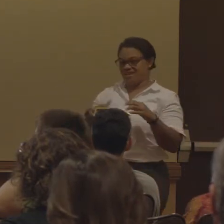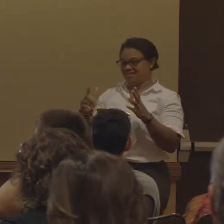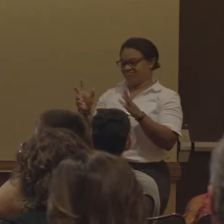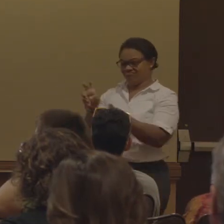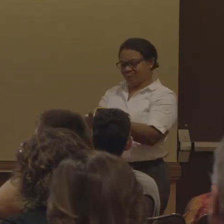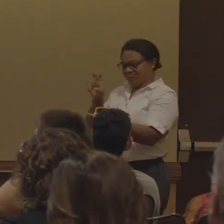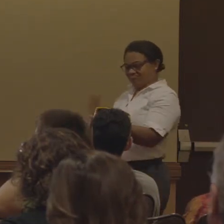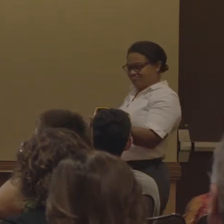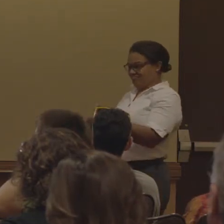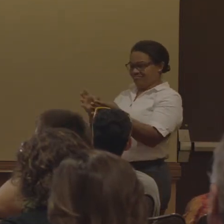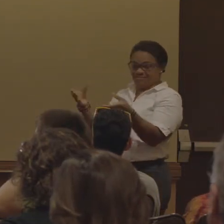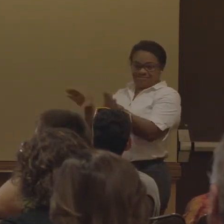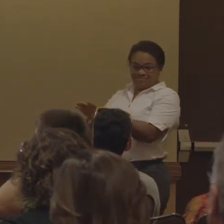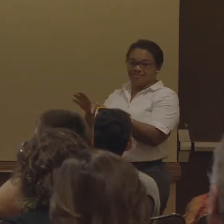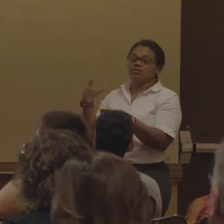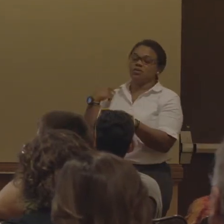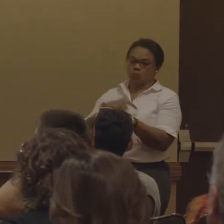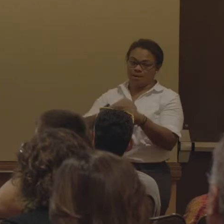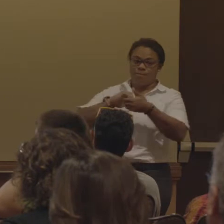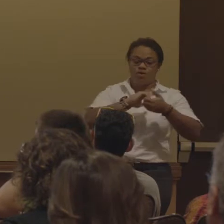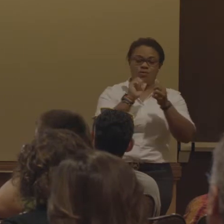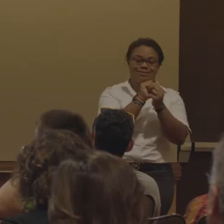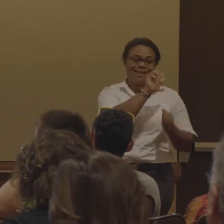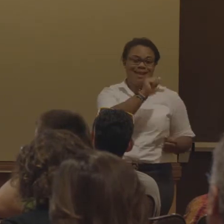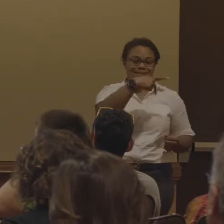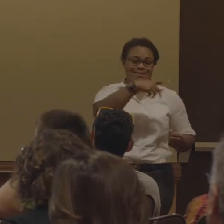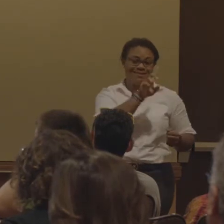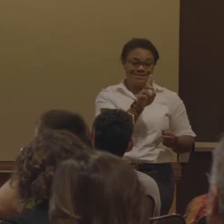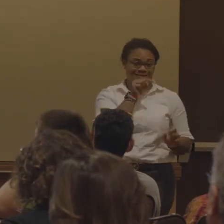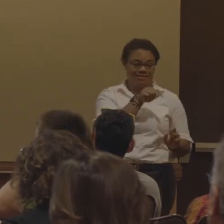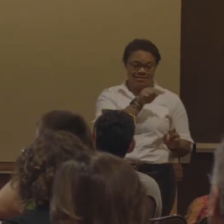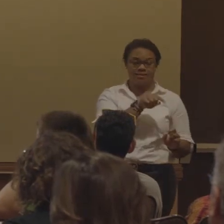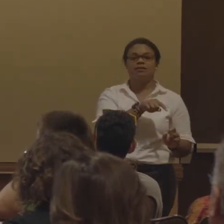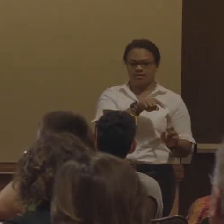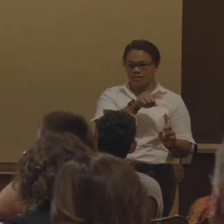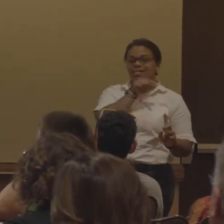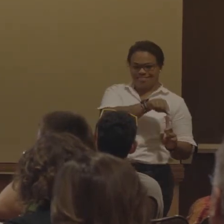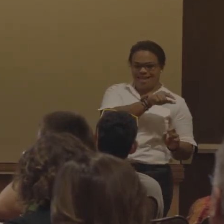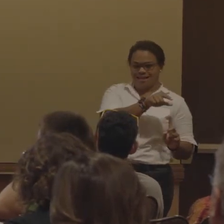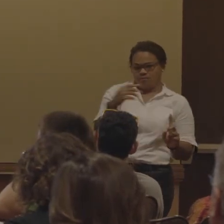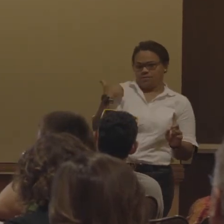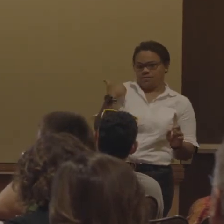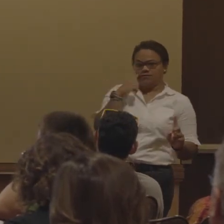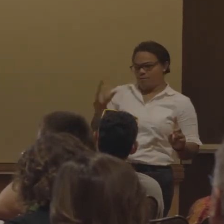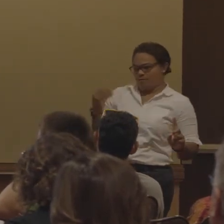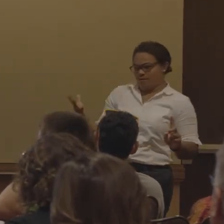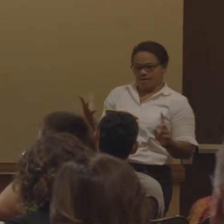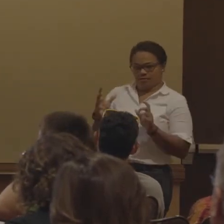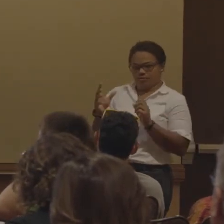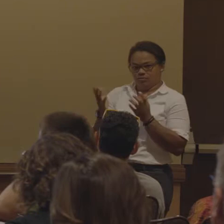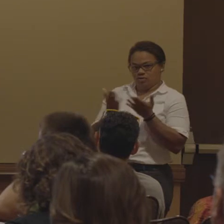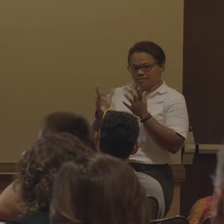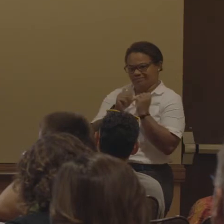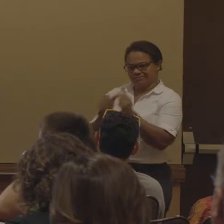support, we partner with APD, and they continue with the follow-along services. How many hours then,